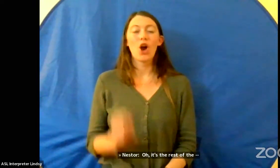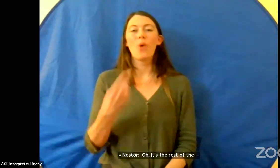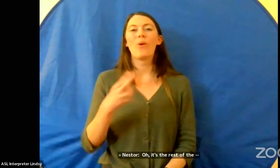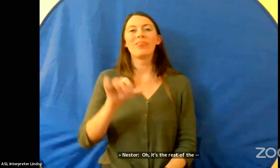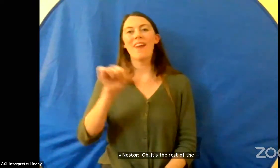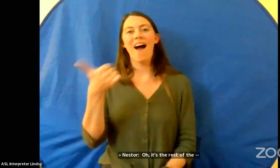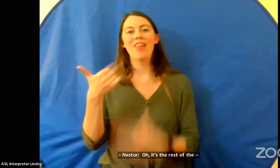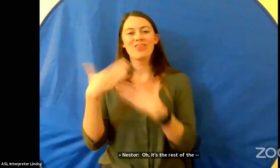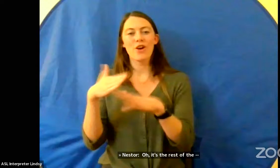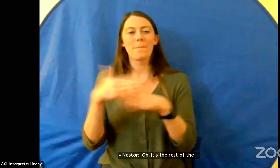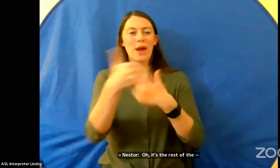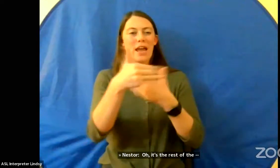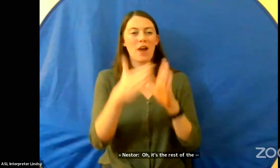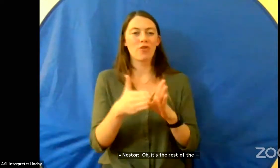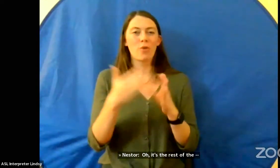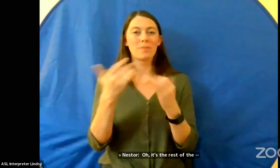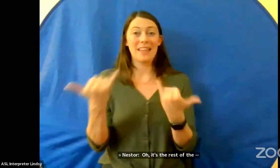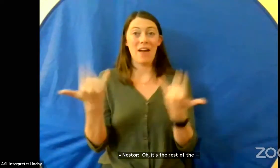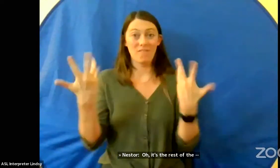Okay.